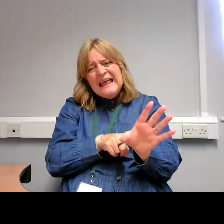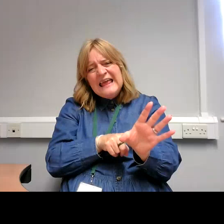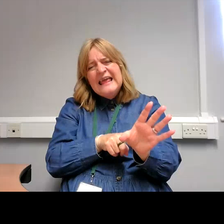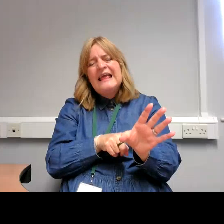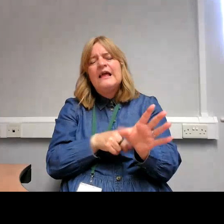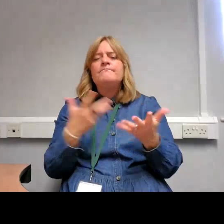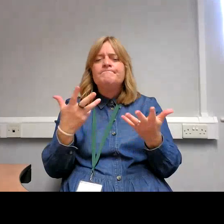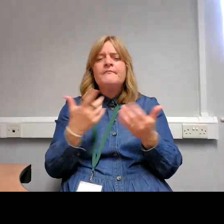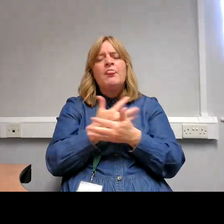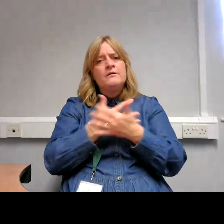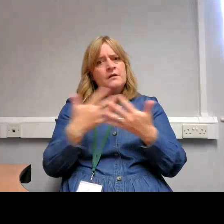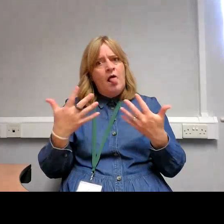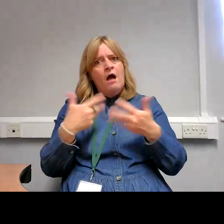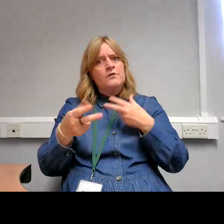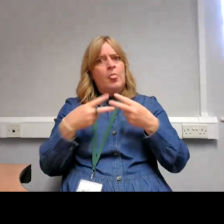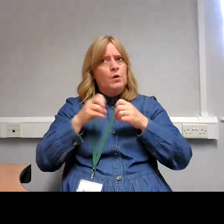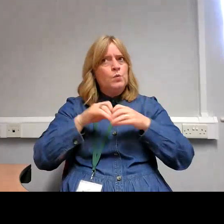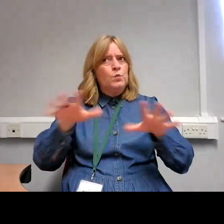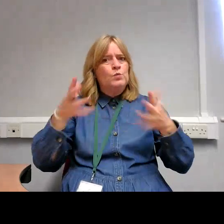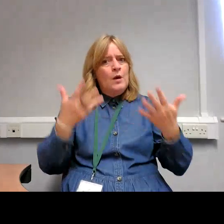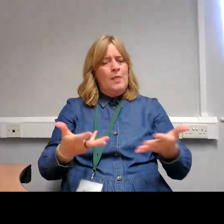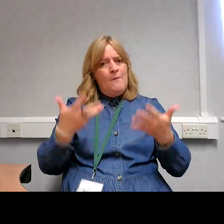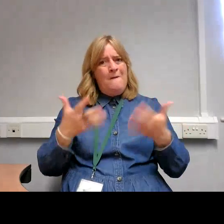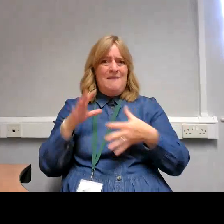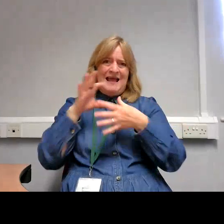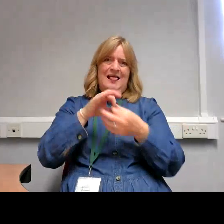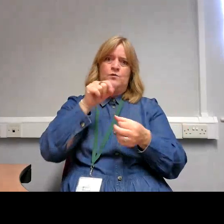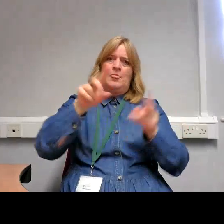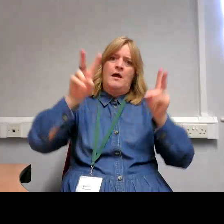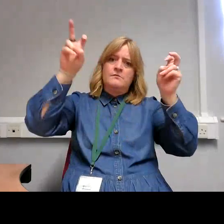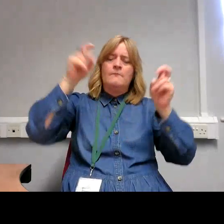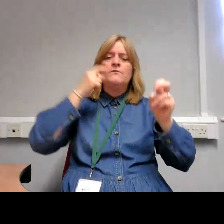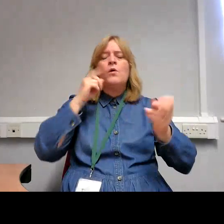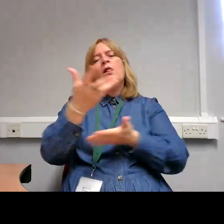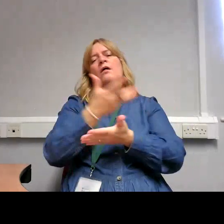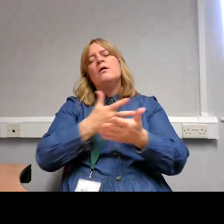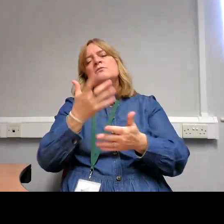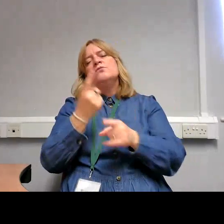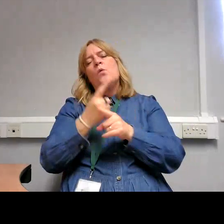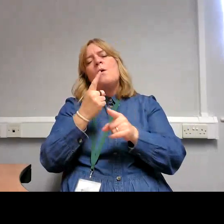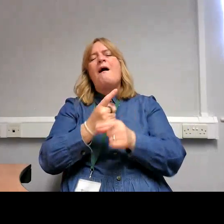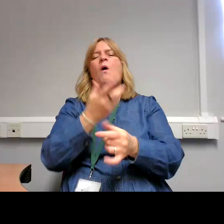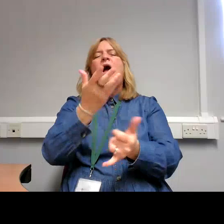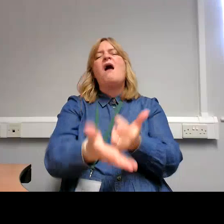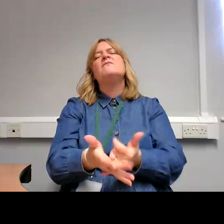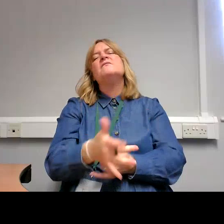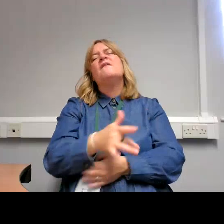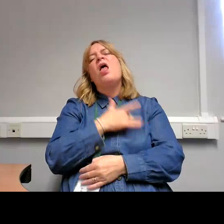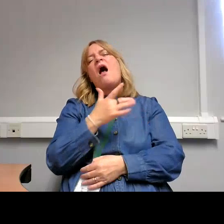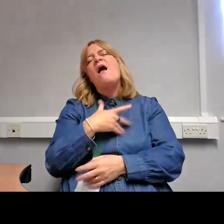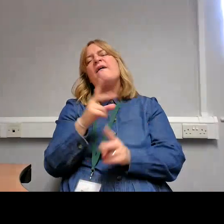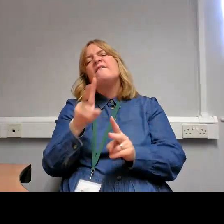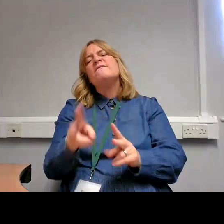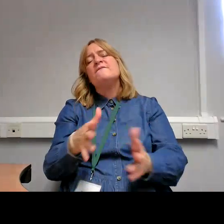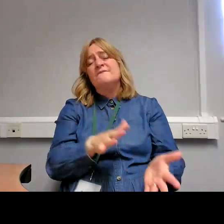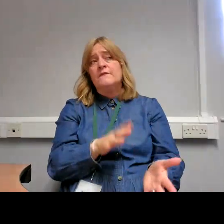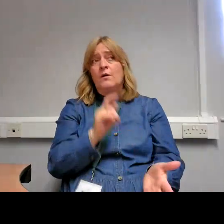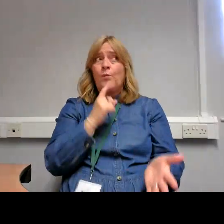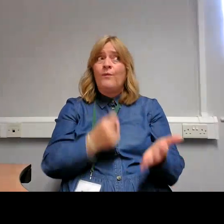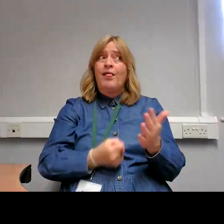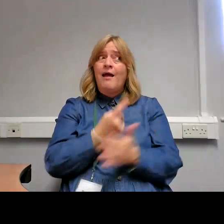of coverage there. So we're going to have a discussion to do with end of life. It's coming to us all, so we should all